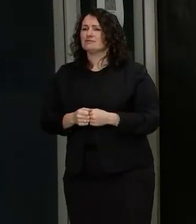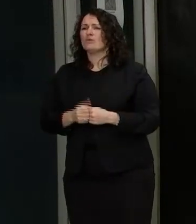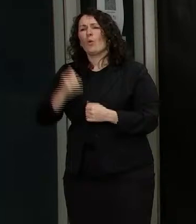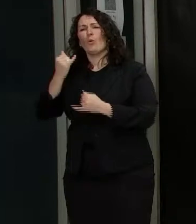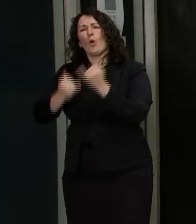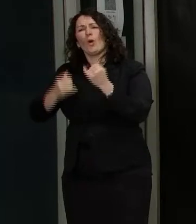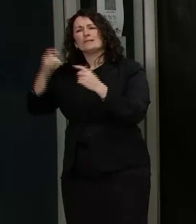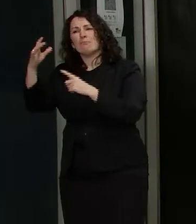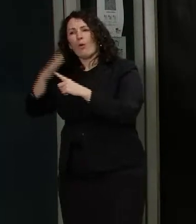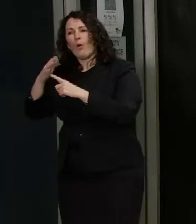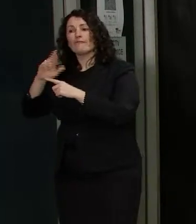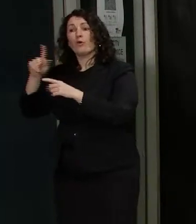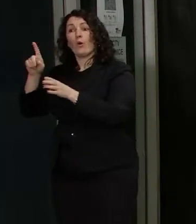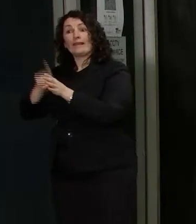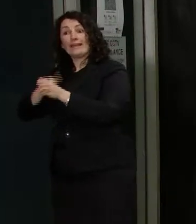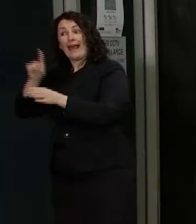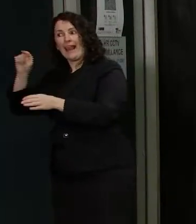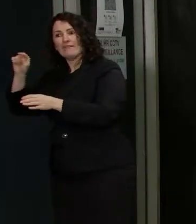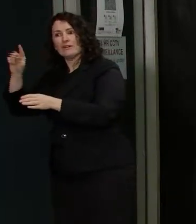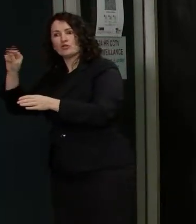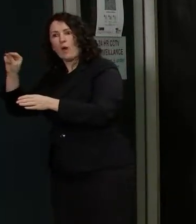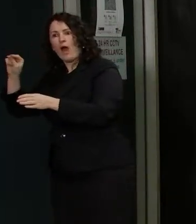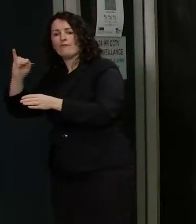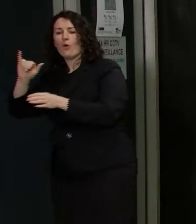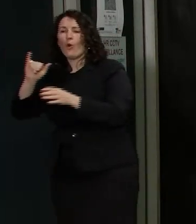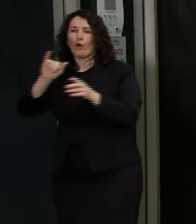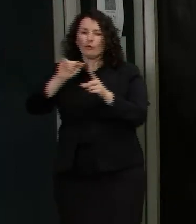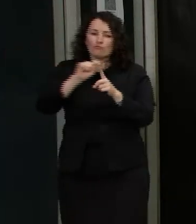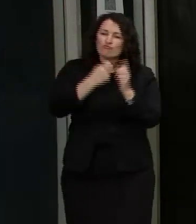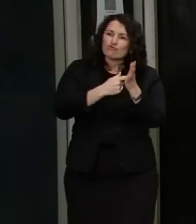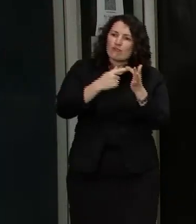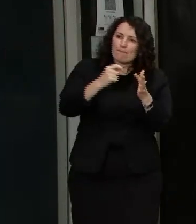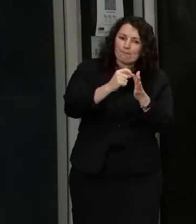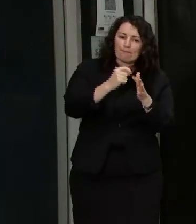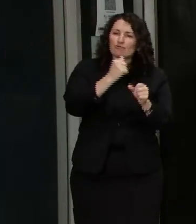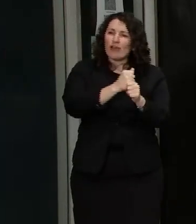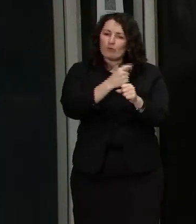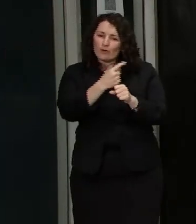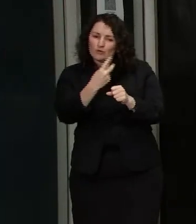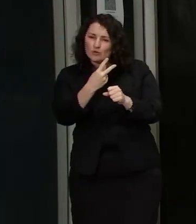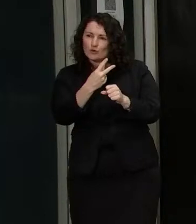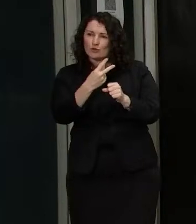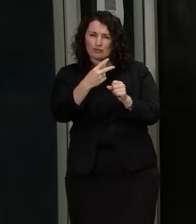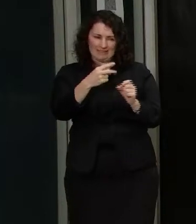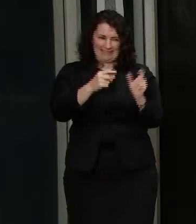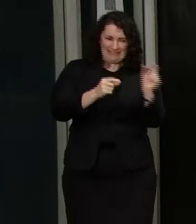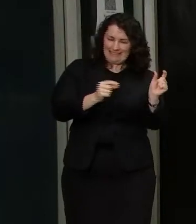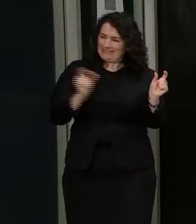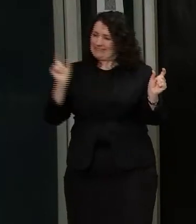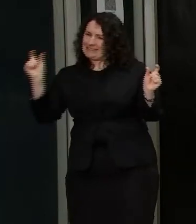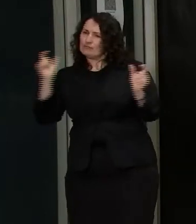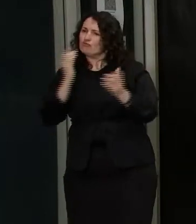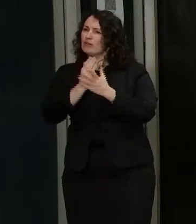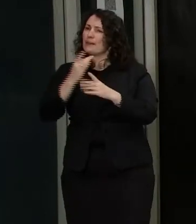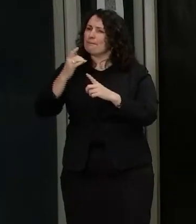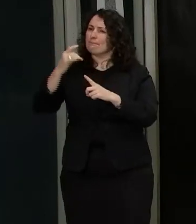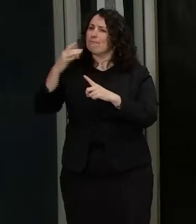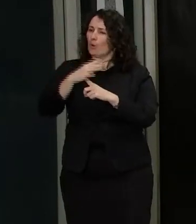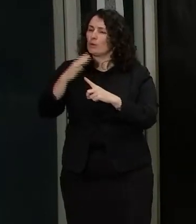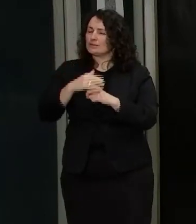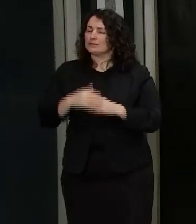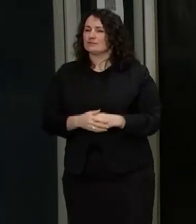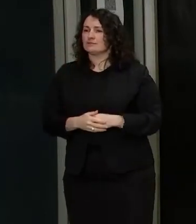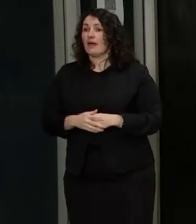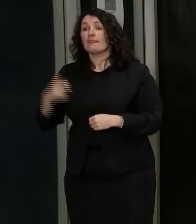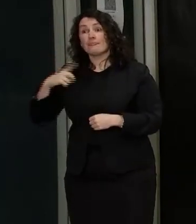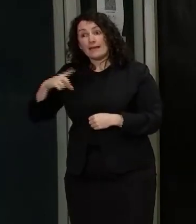1, 2s. This year, with this short period of lockdown, we had Years 11 and 12 back at school Friday last